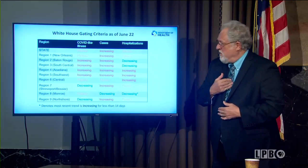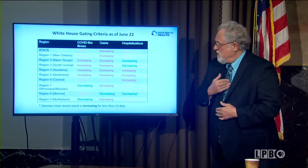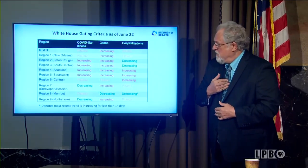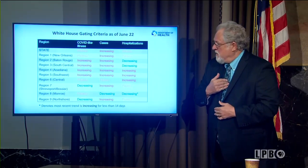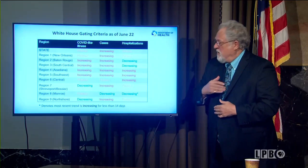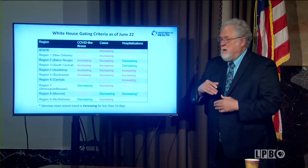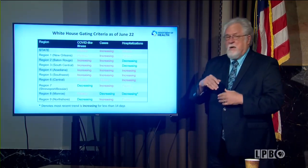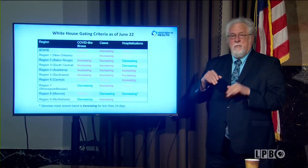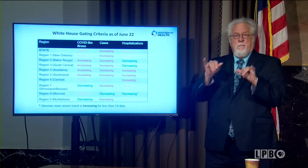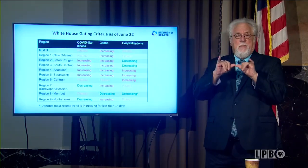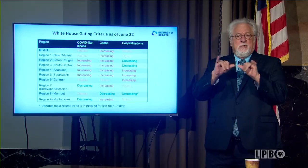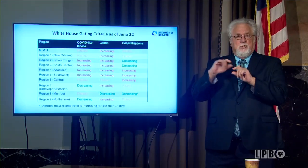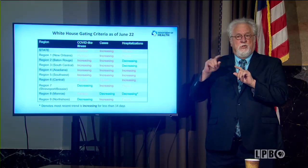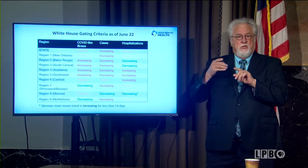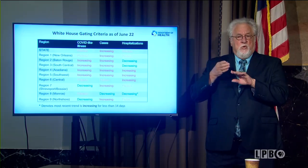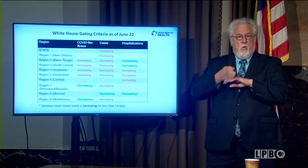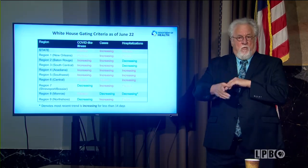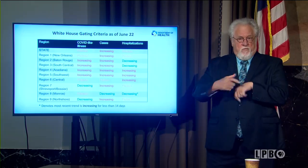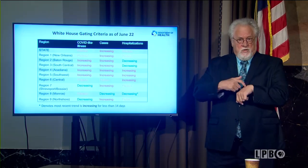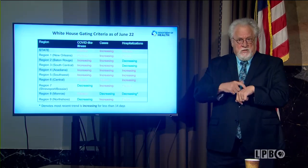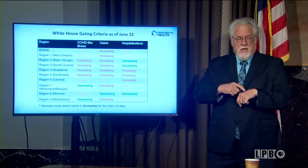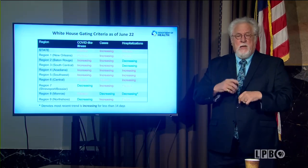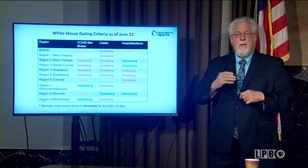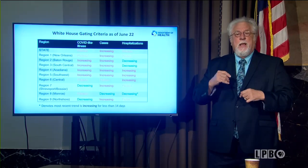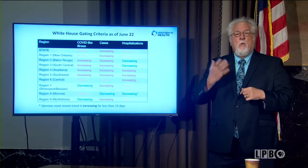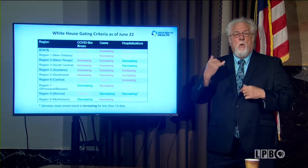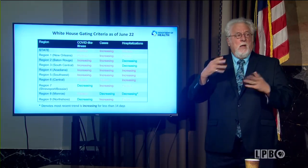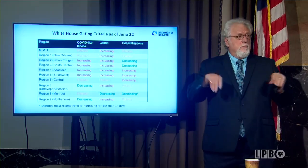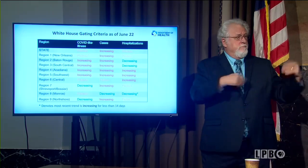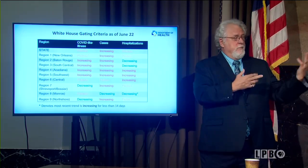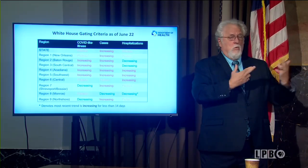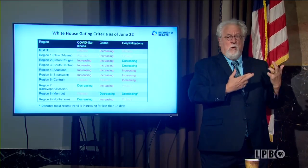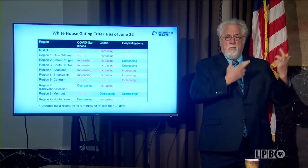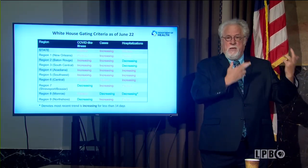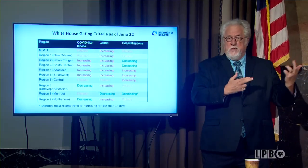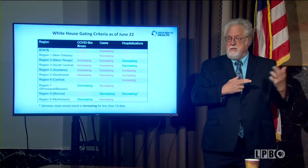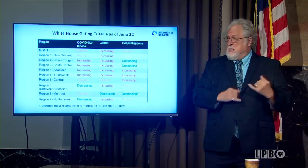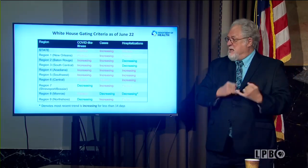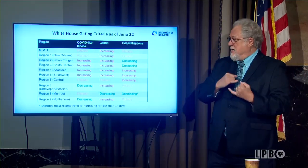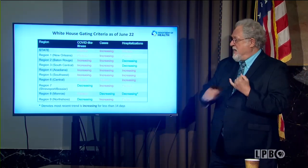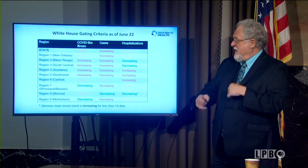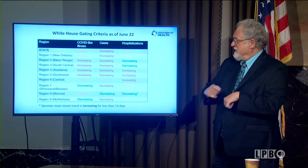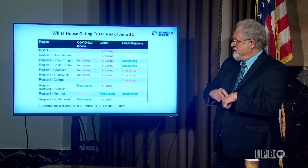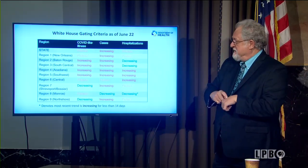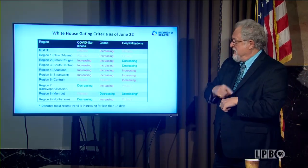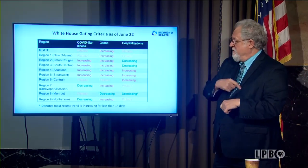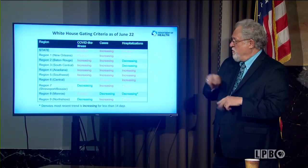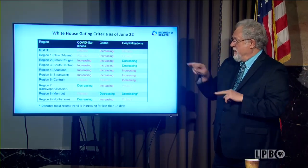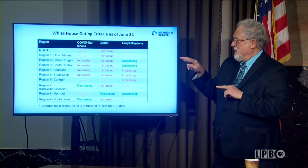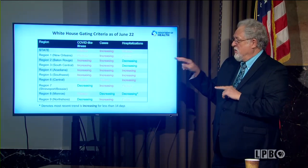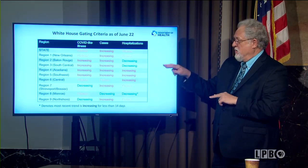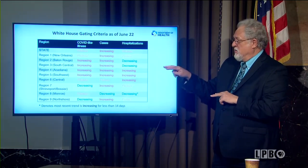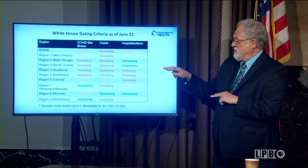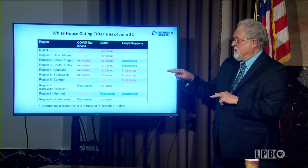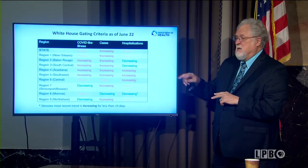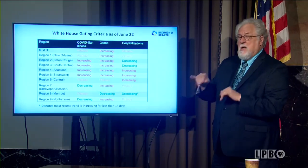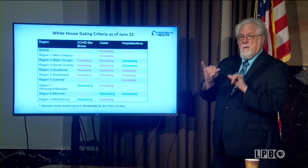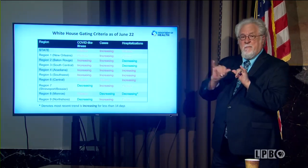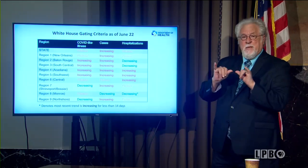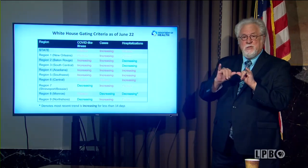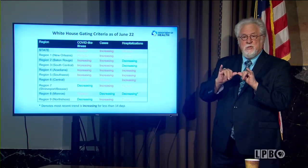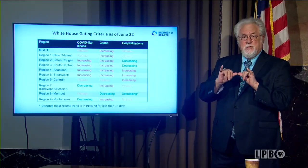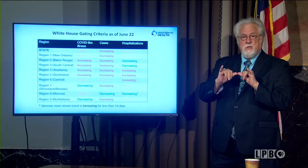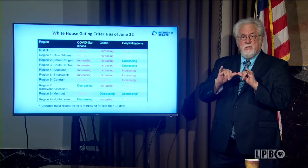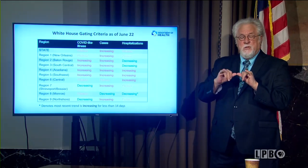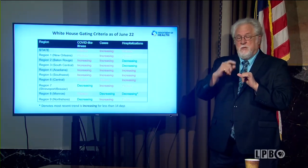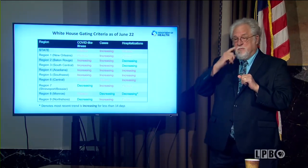or metrics over time, and the reason that we gave the recommendation to the governor that we did. The last time that we looked at metrics